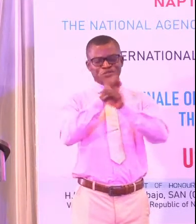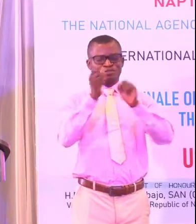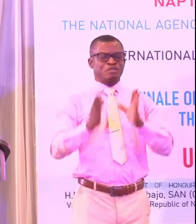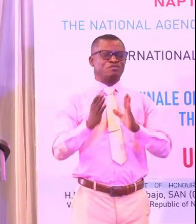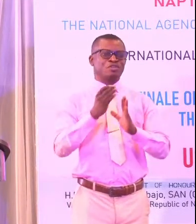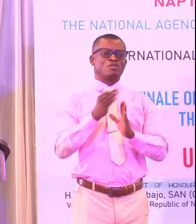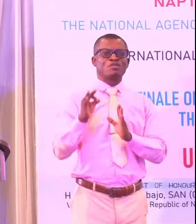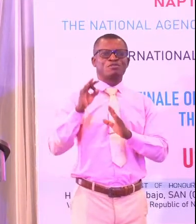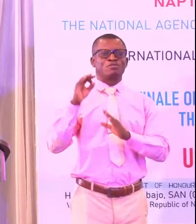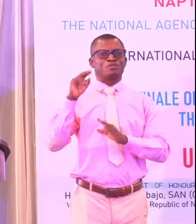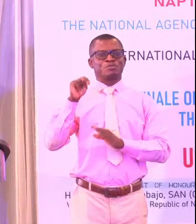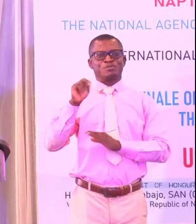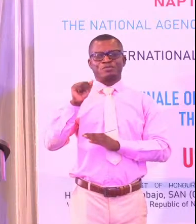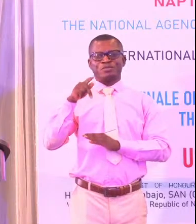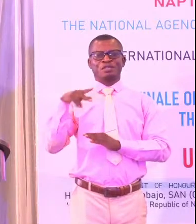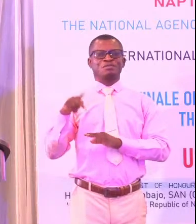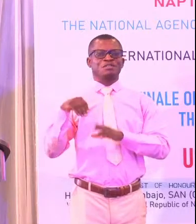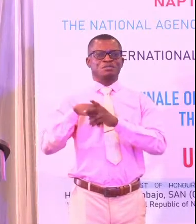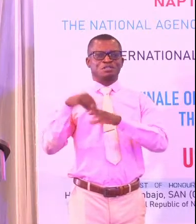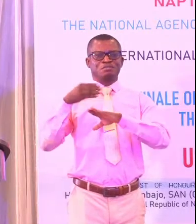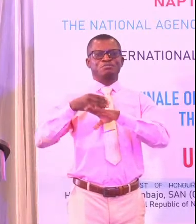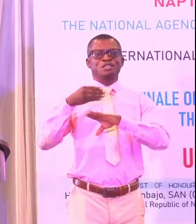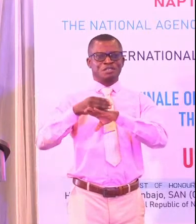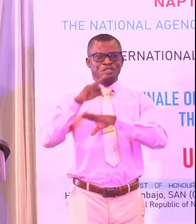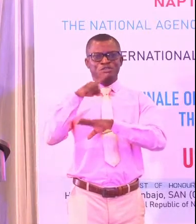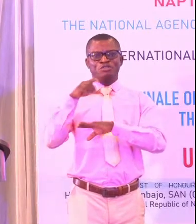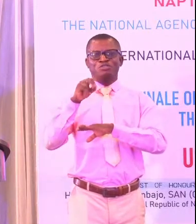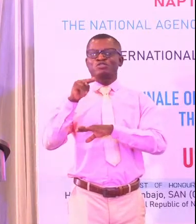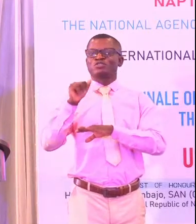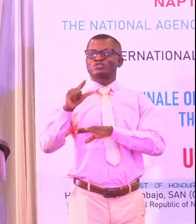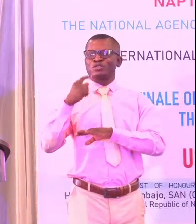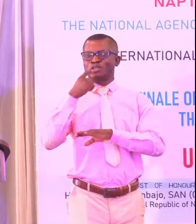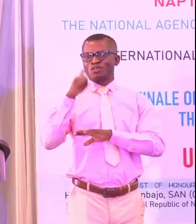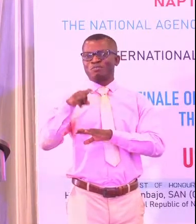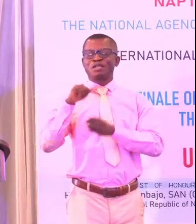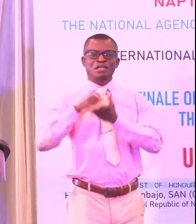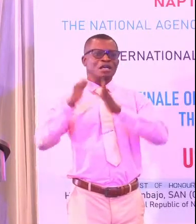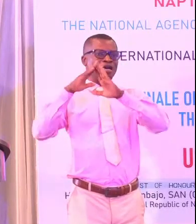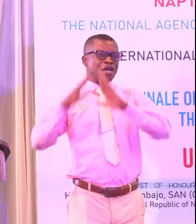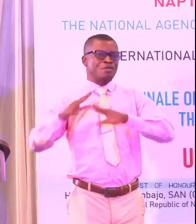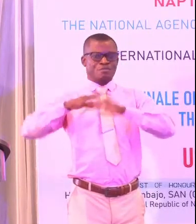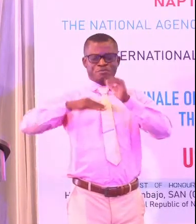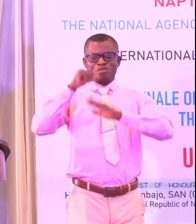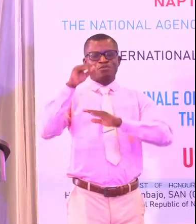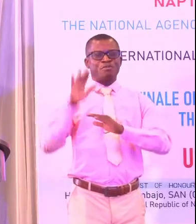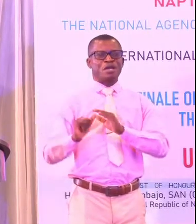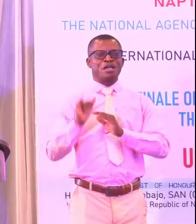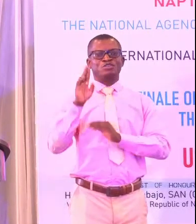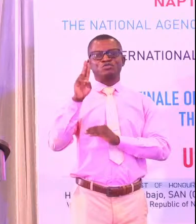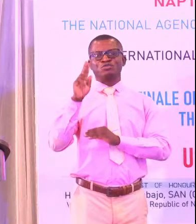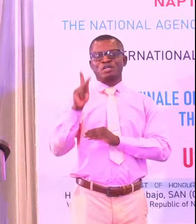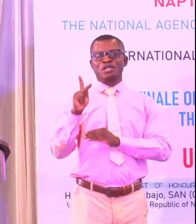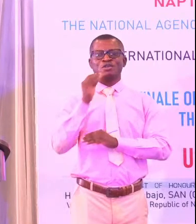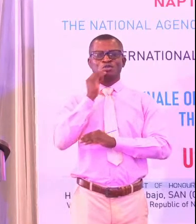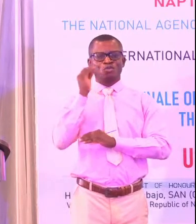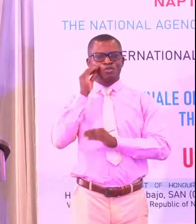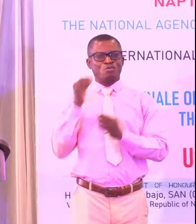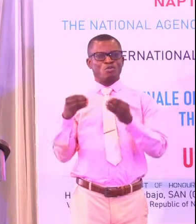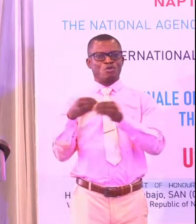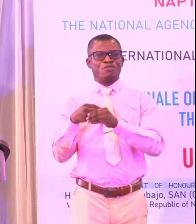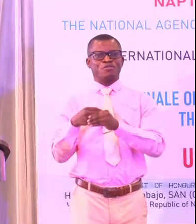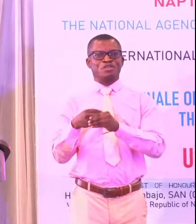NAPTIP's Benin Zonal Command. The shelter was graciously built by the UK Home Office Modern Day Slavery Program in